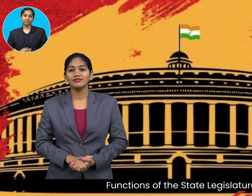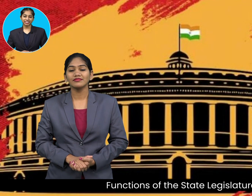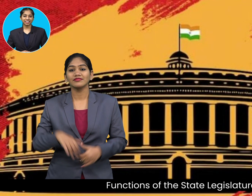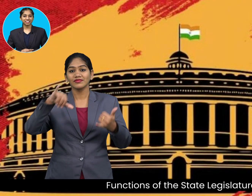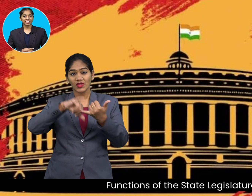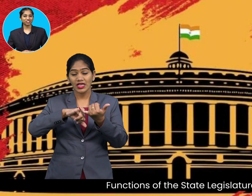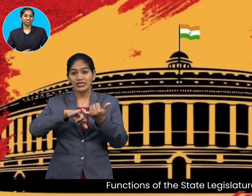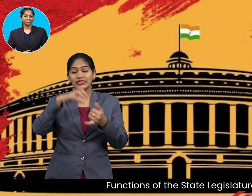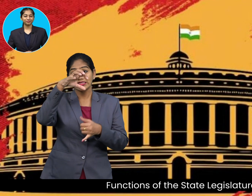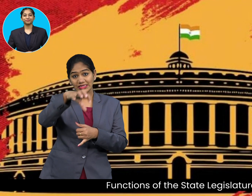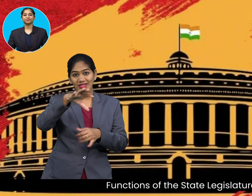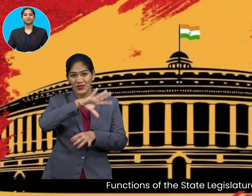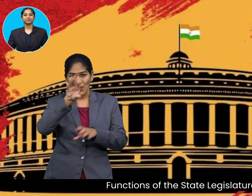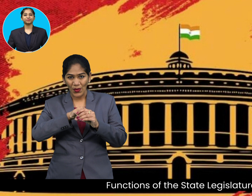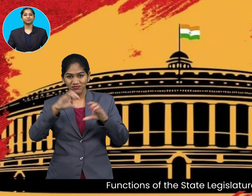Functions of the state legislature.